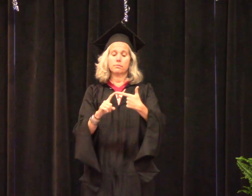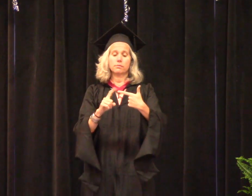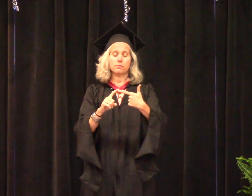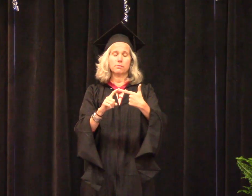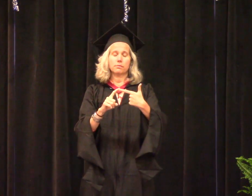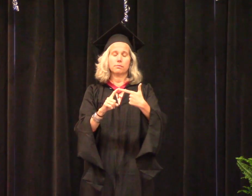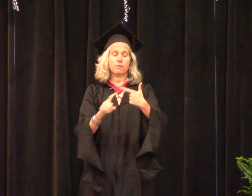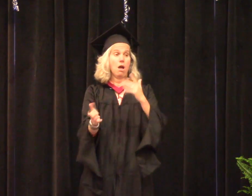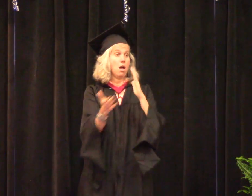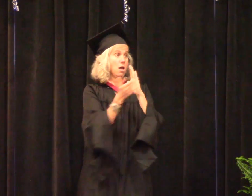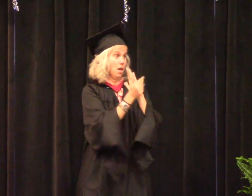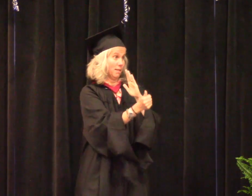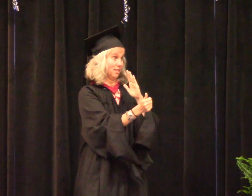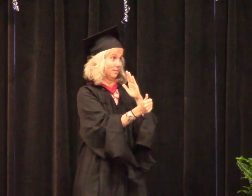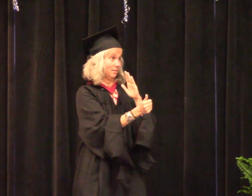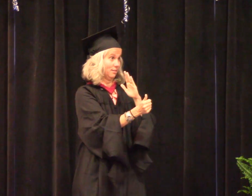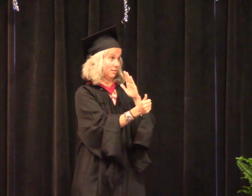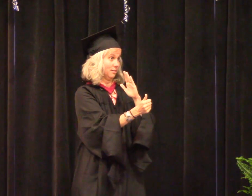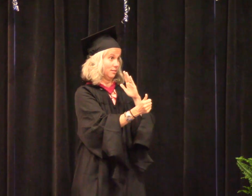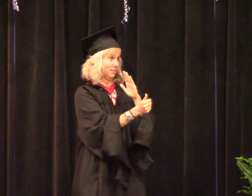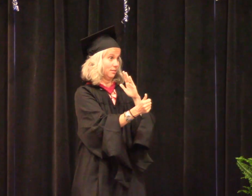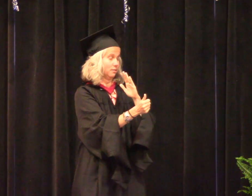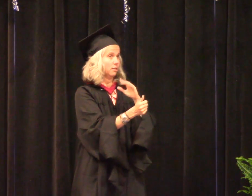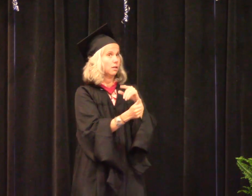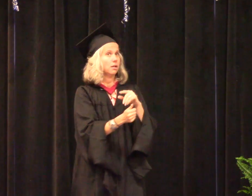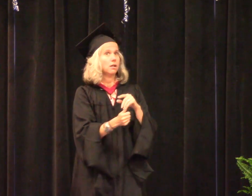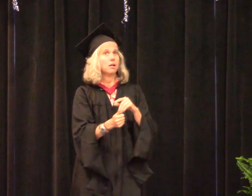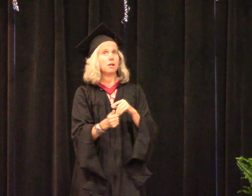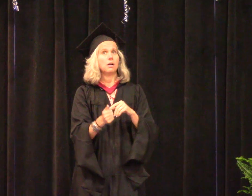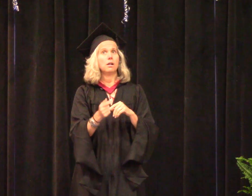piece of character with me and I persevere.